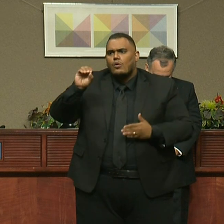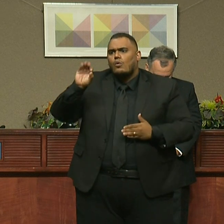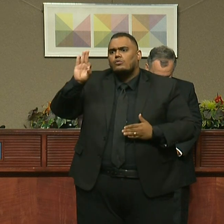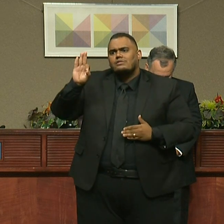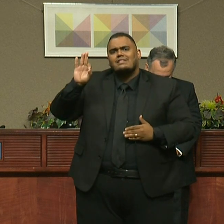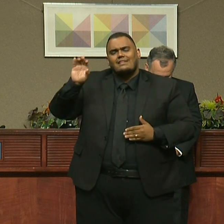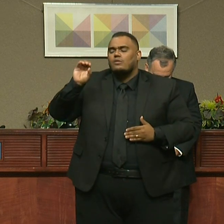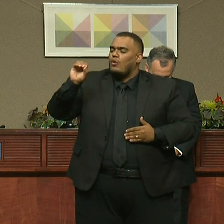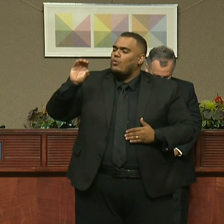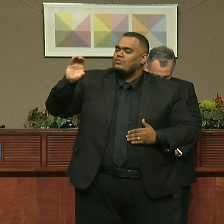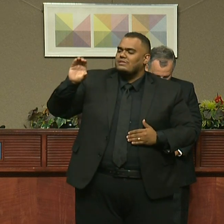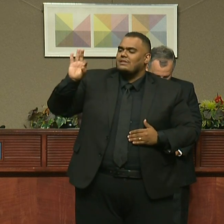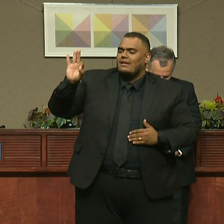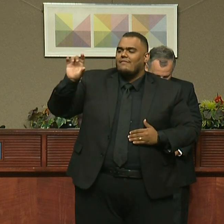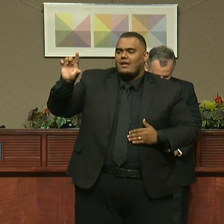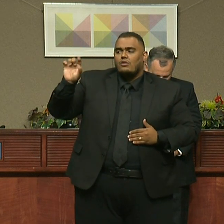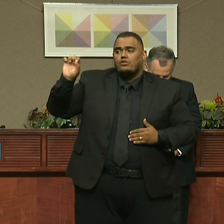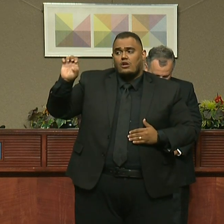ocfl.net/MLK for more information.